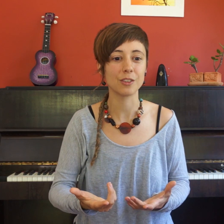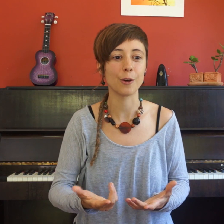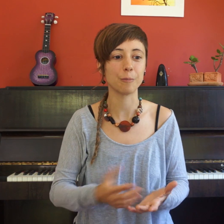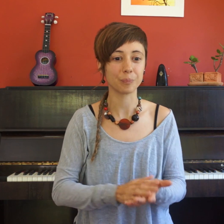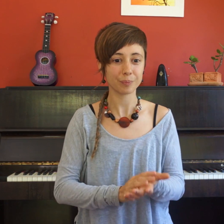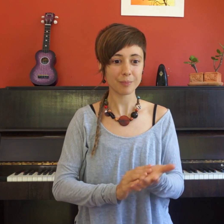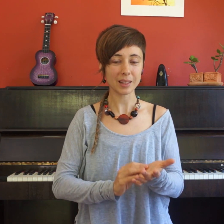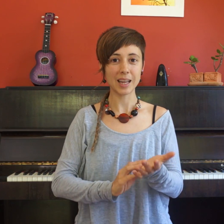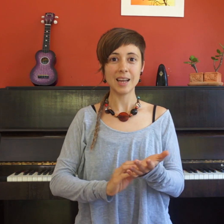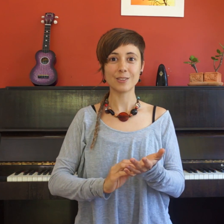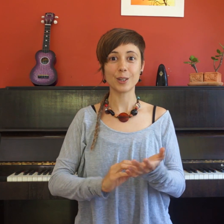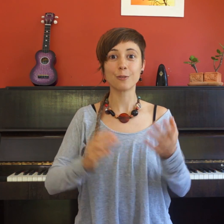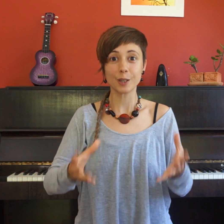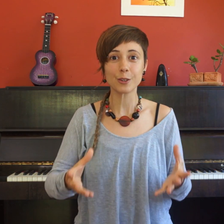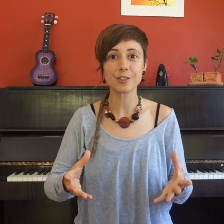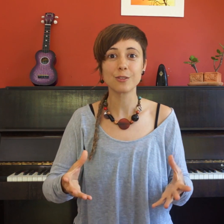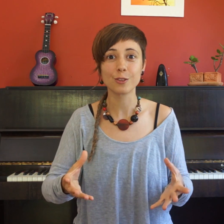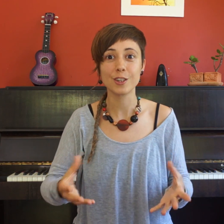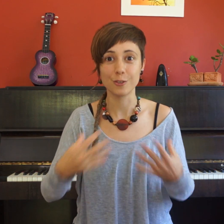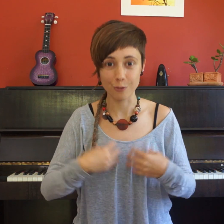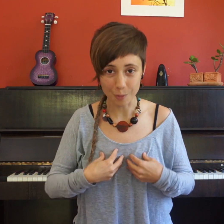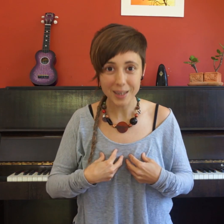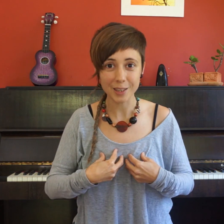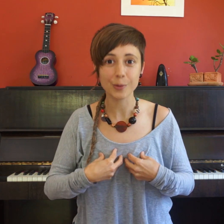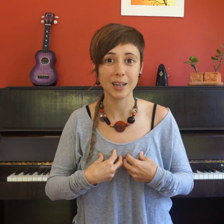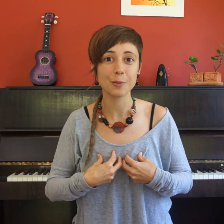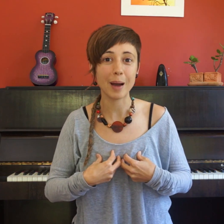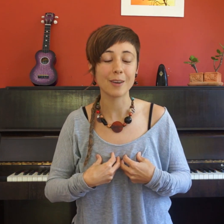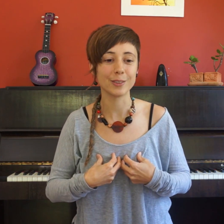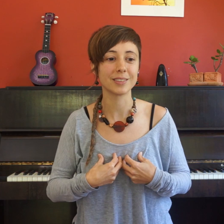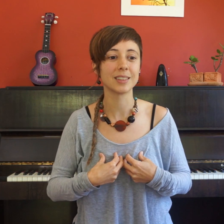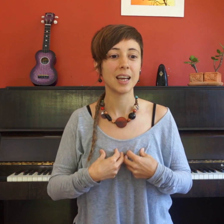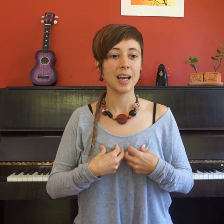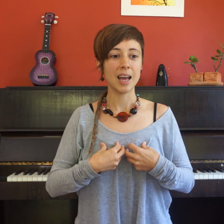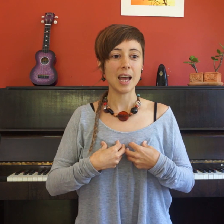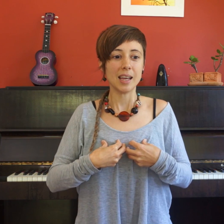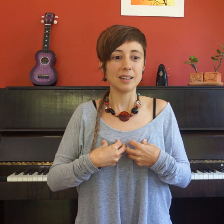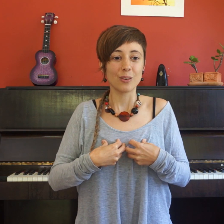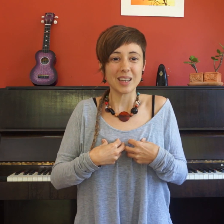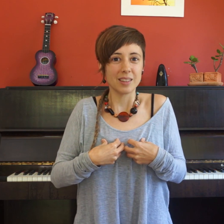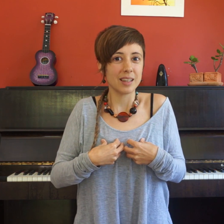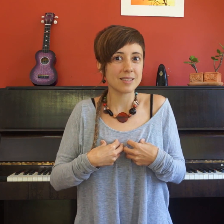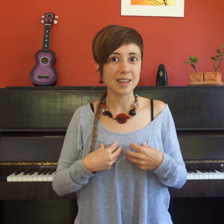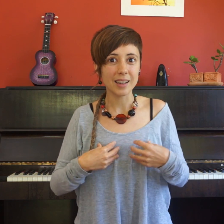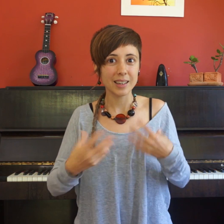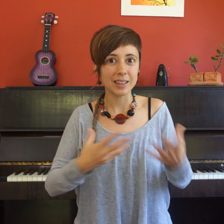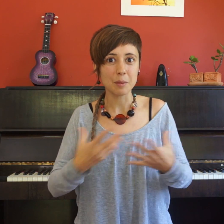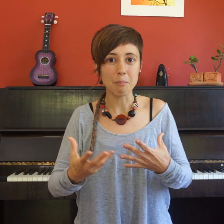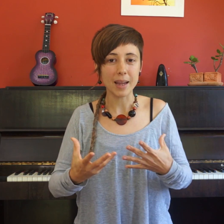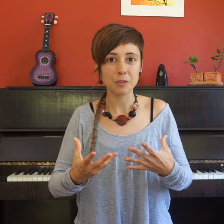her. So it really reduces frustration for me as well as a parent. And it's why I think that signing makes